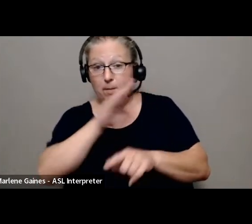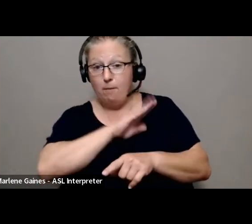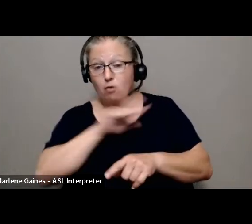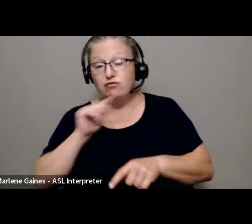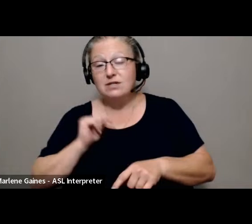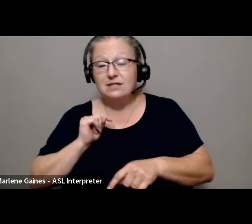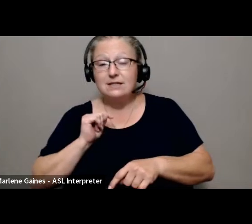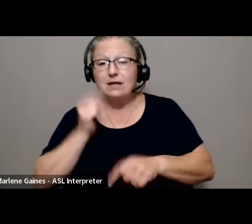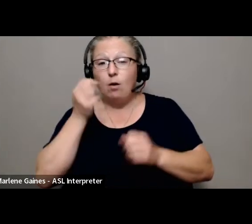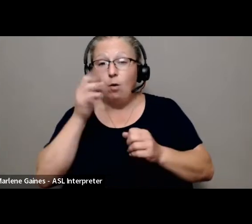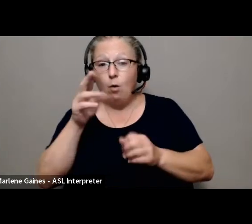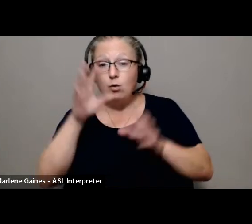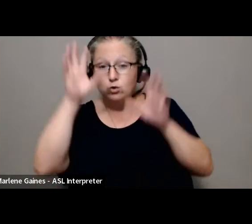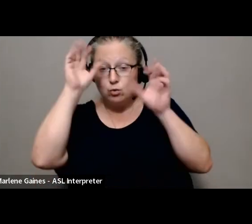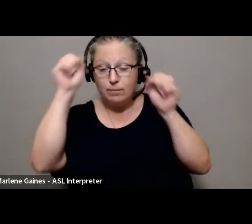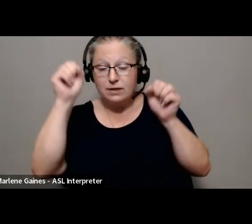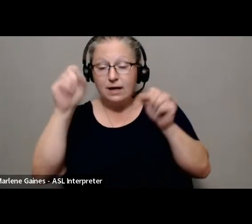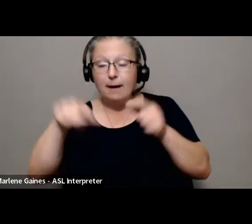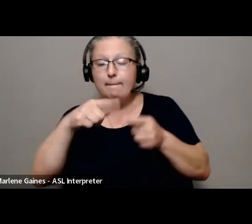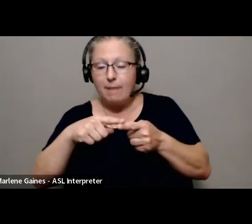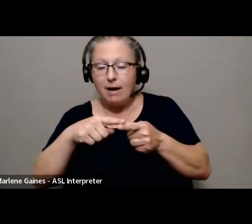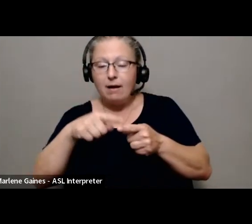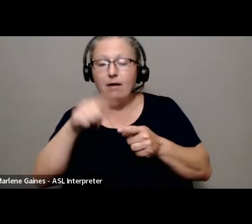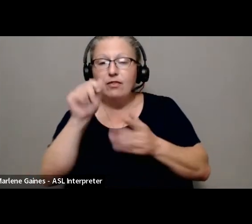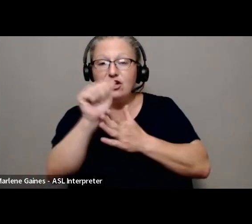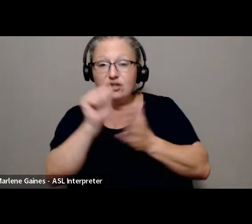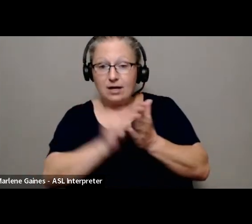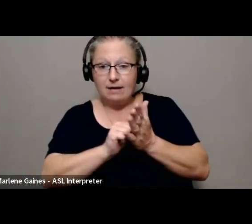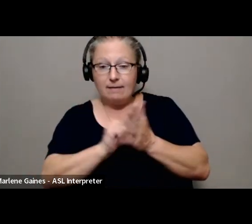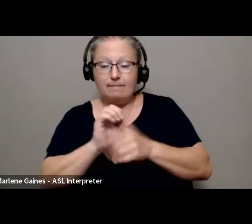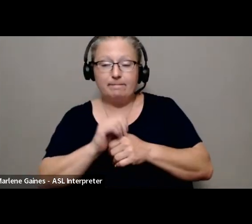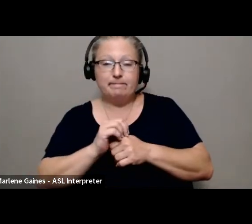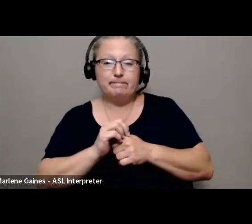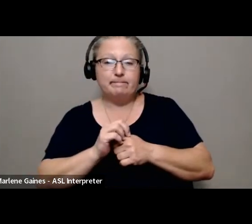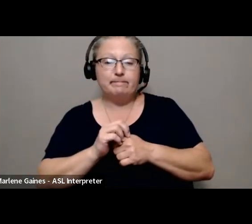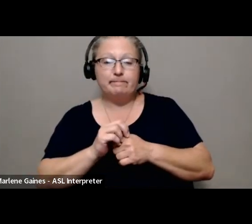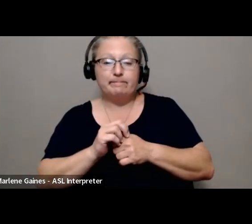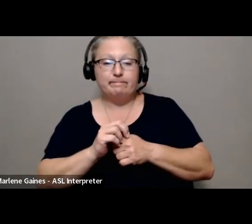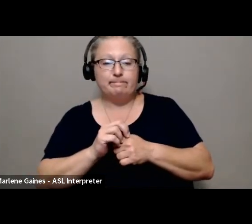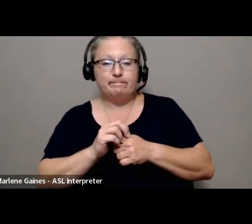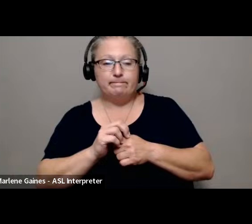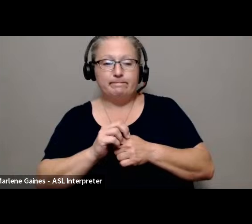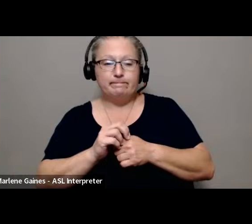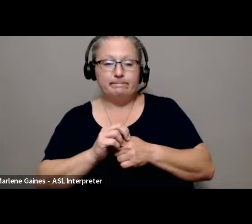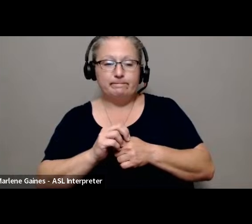Trustees or the superintendent with respect to the agenda?